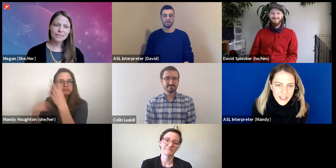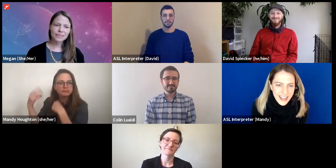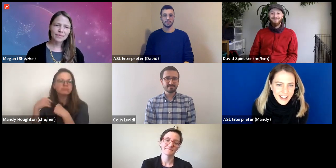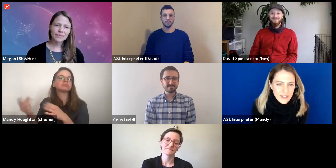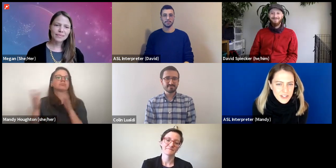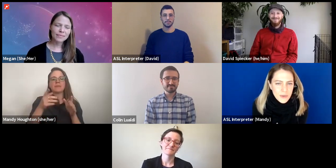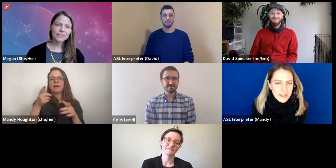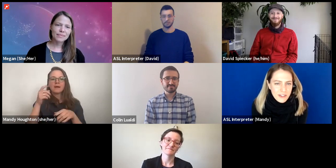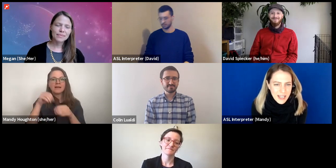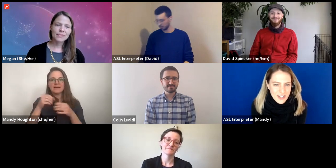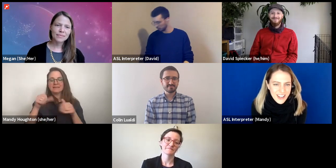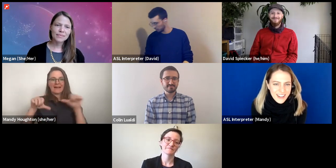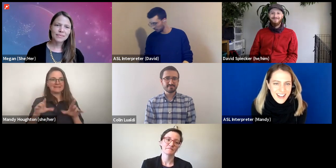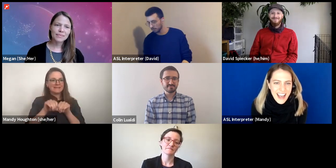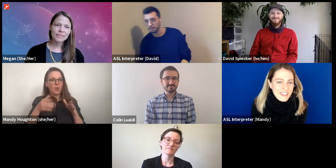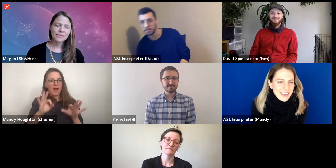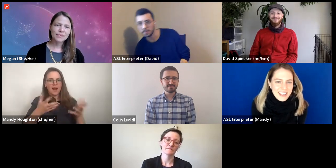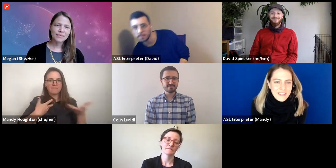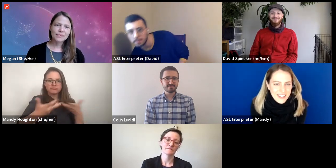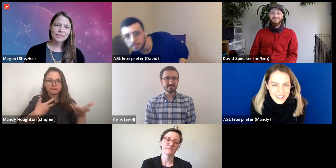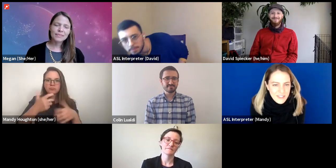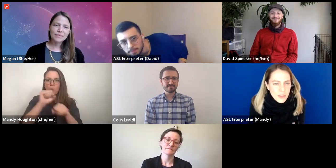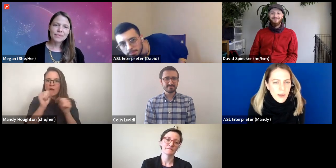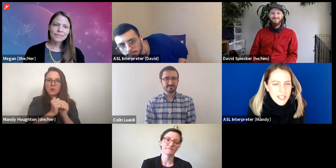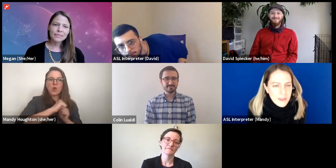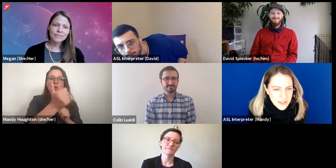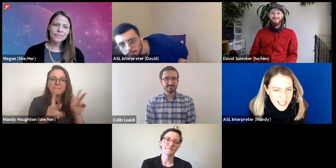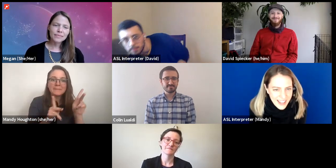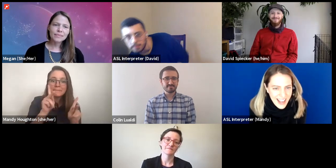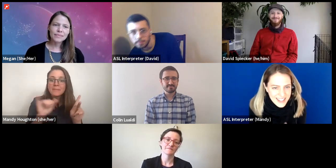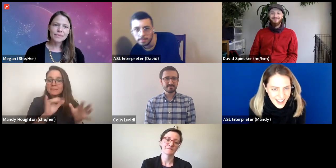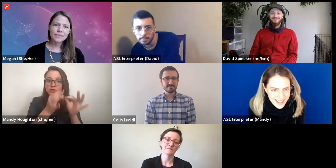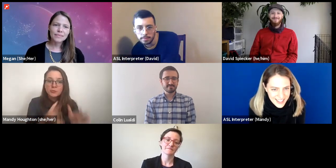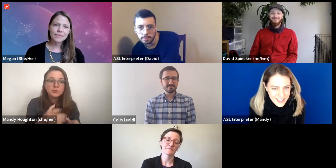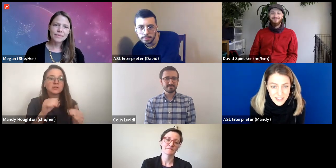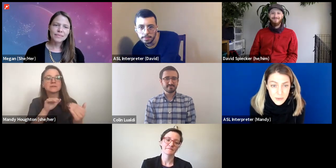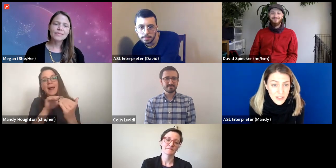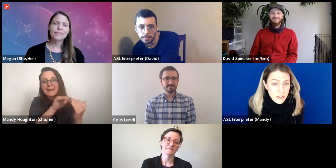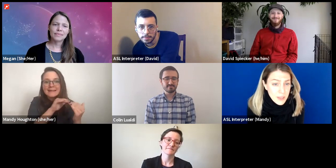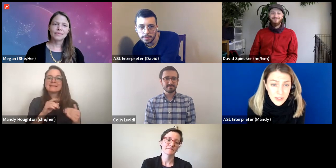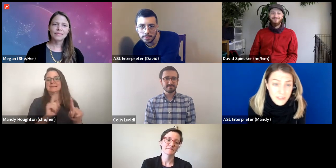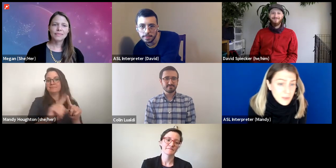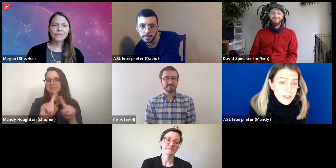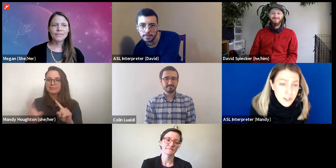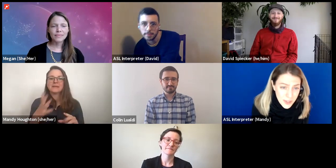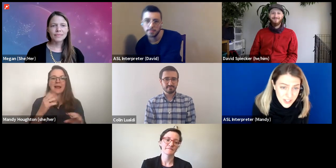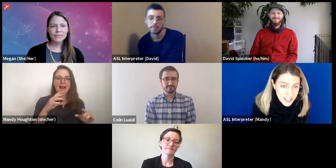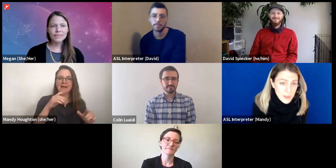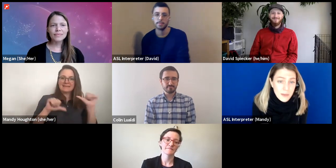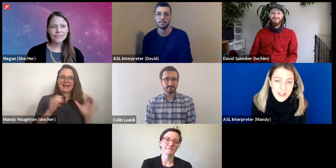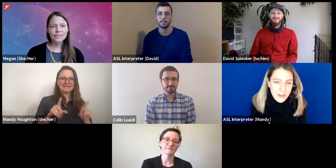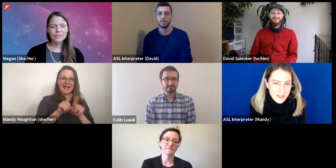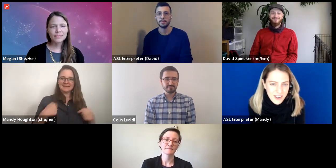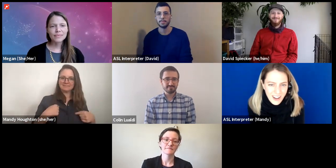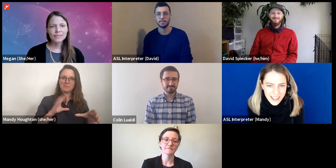their learning of this new information, and then even the way we communicate as scientists, even with other people, even with interpreters as